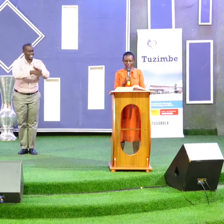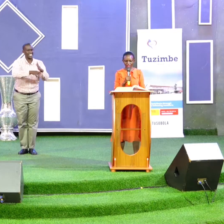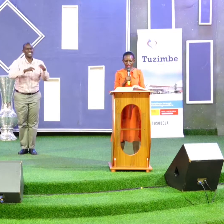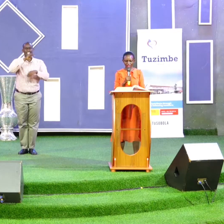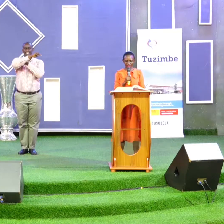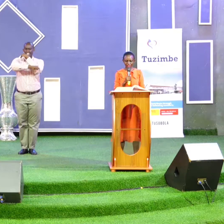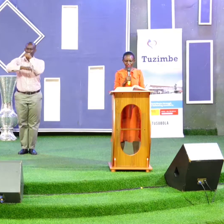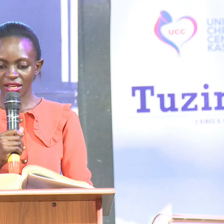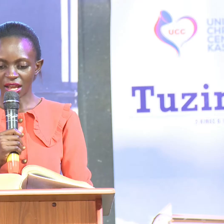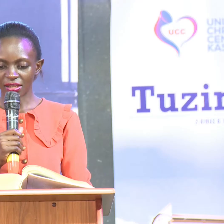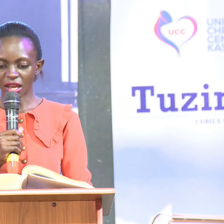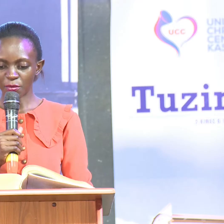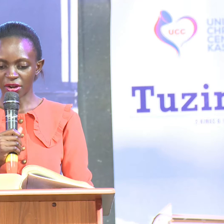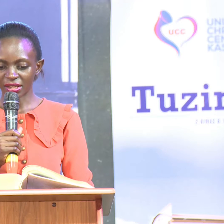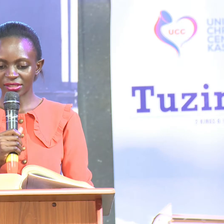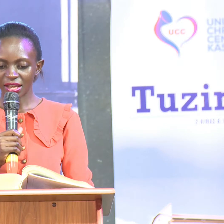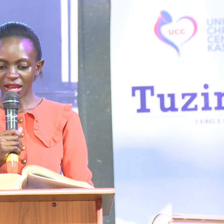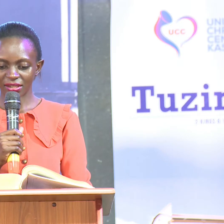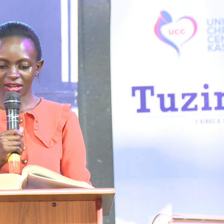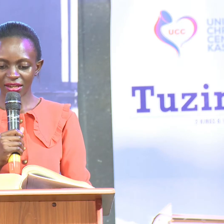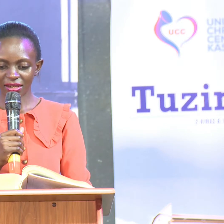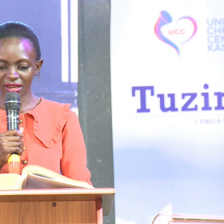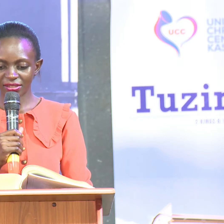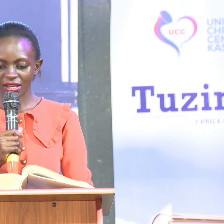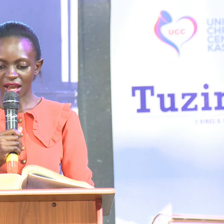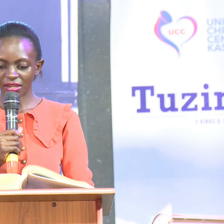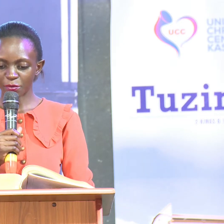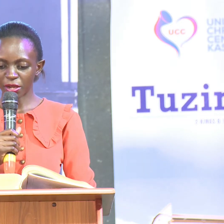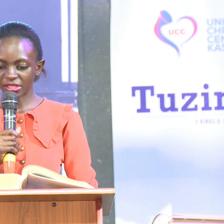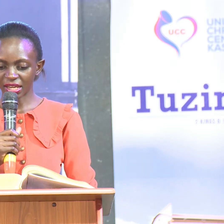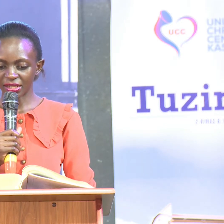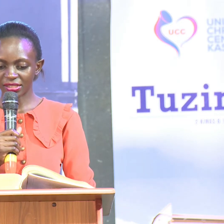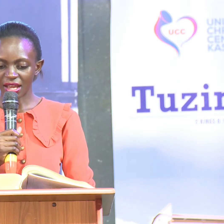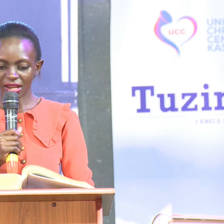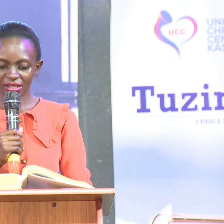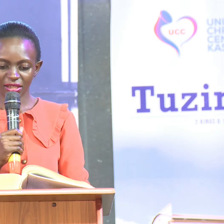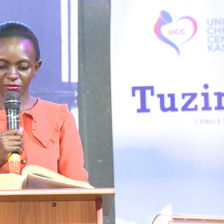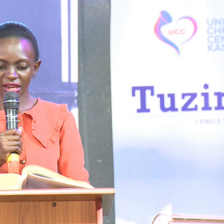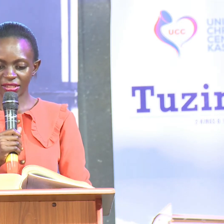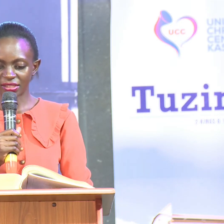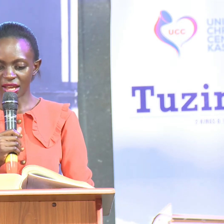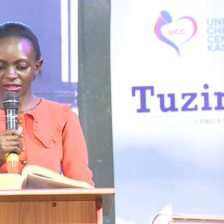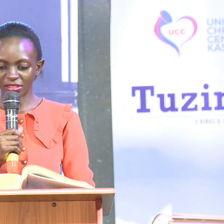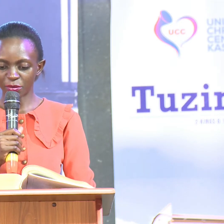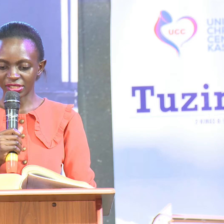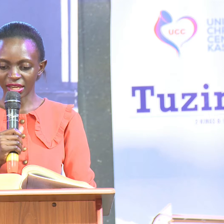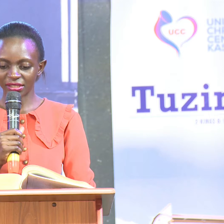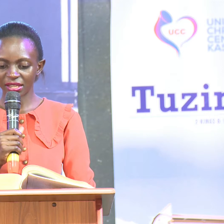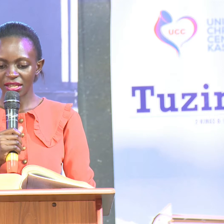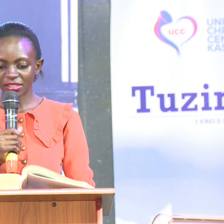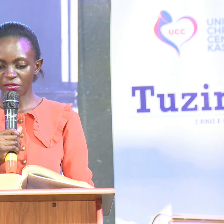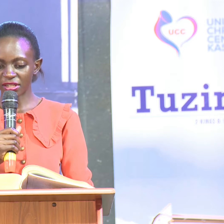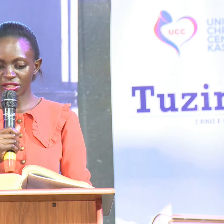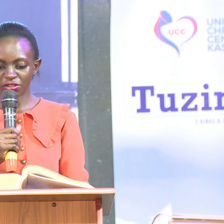Hittites, the Gagashites, and the Amorites, and the Canaanites, and the Perizzites, and the Hivites, and the